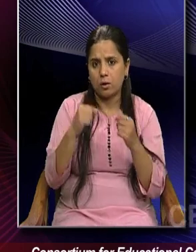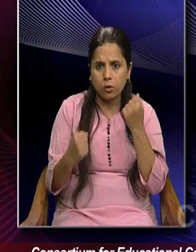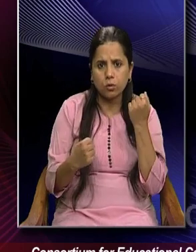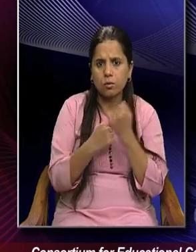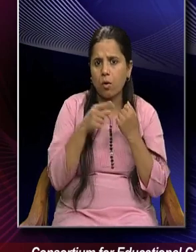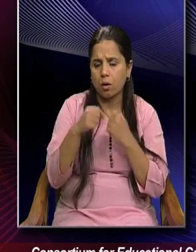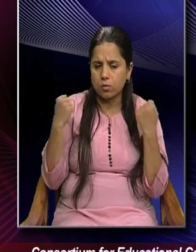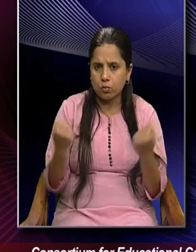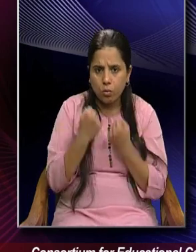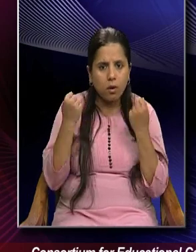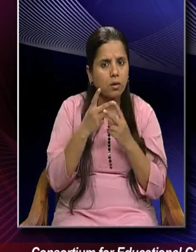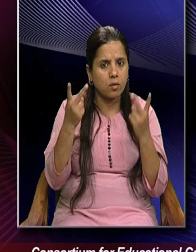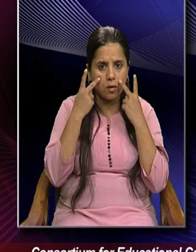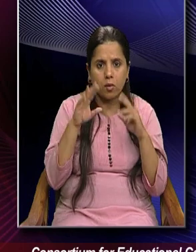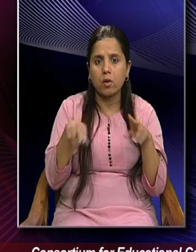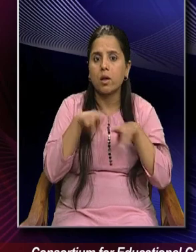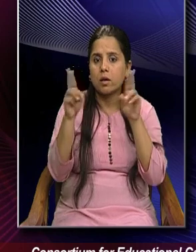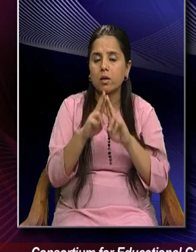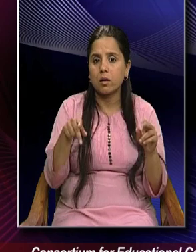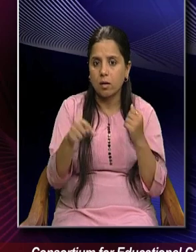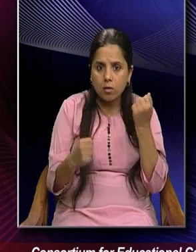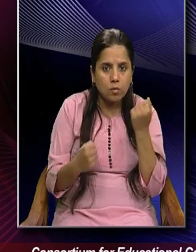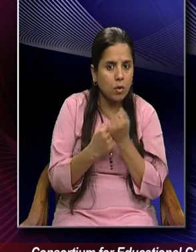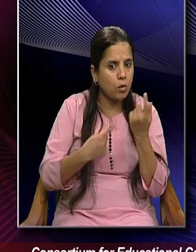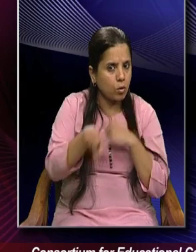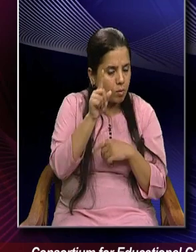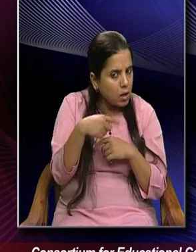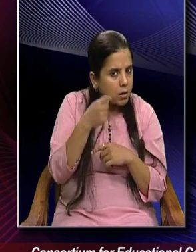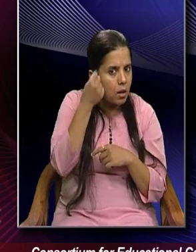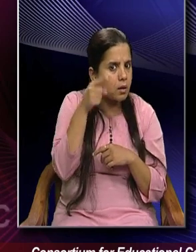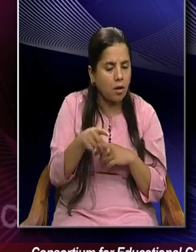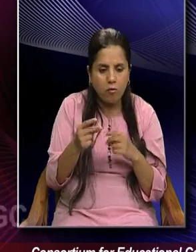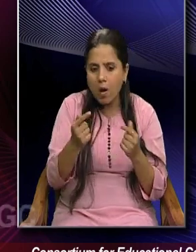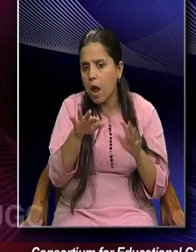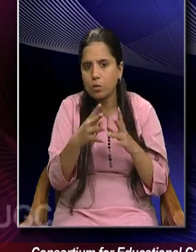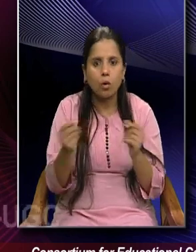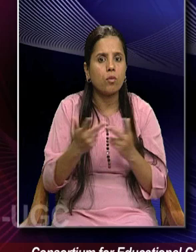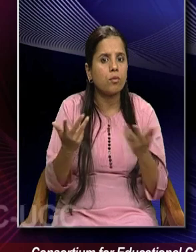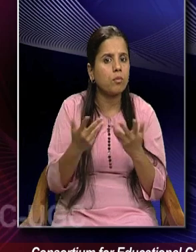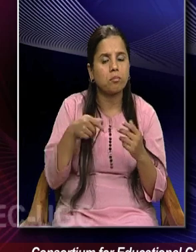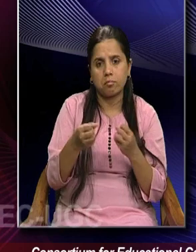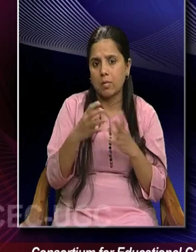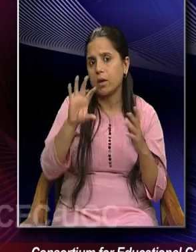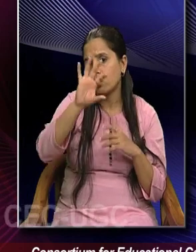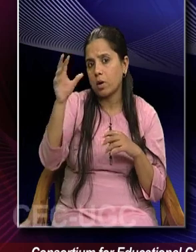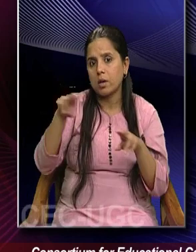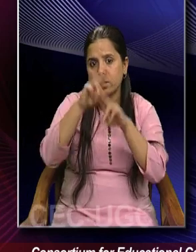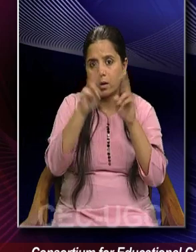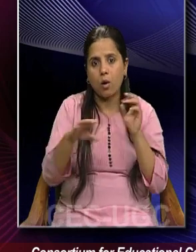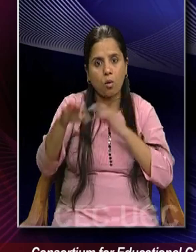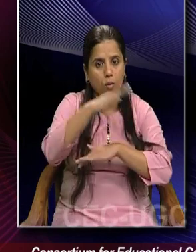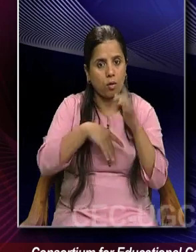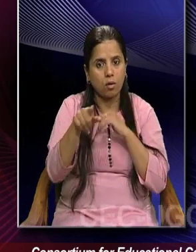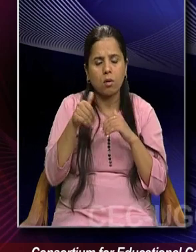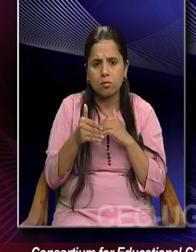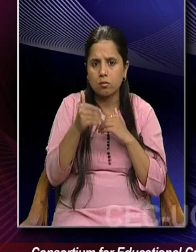efforts to understand the international aid effort, we must understand the immediate response. Many countries and international organizations